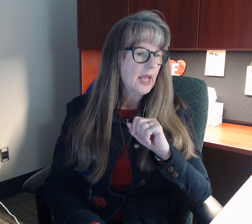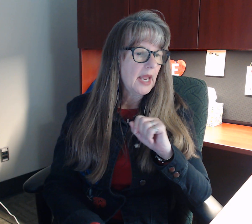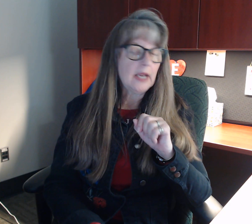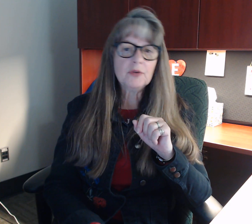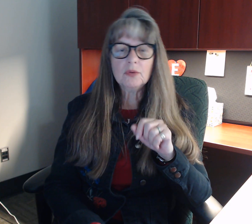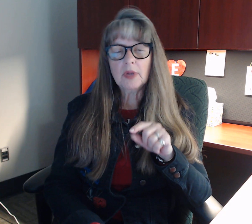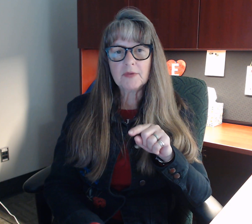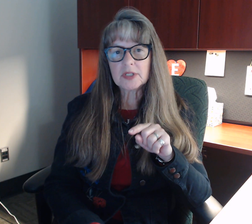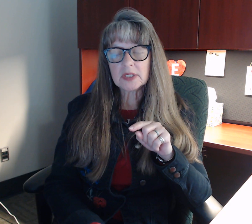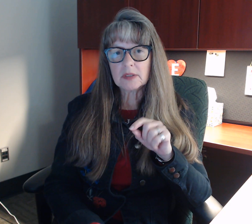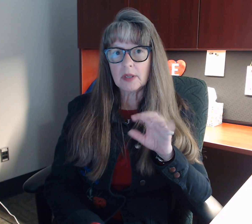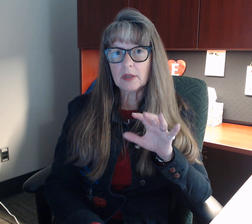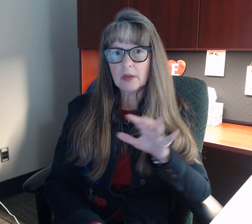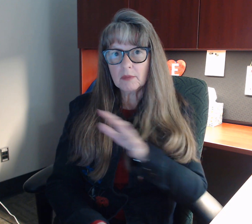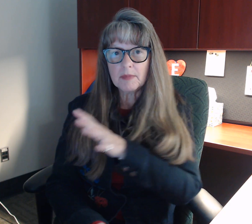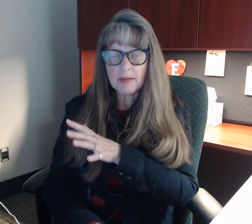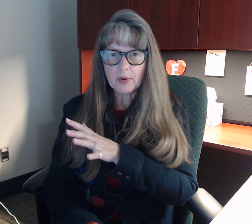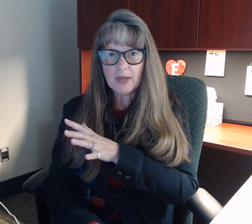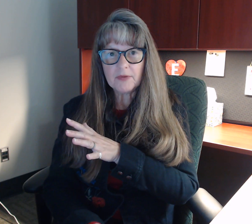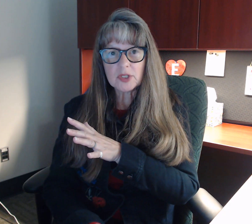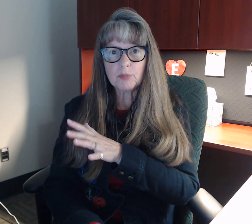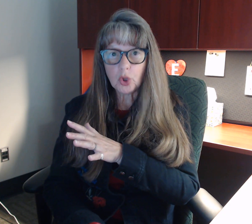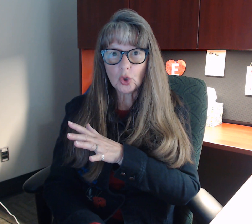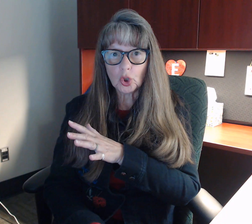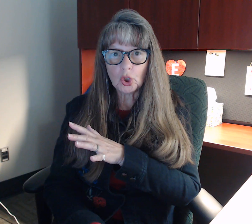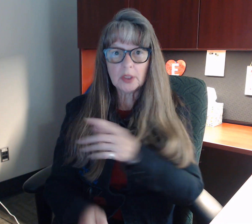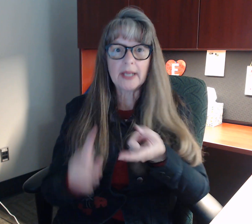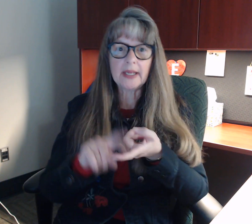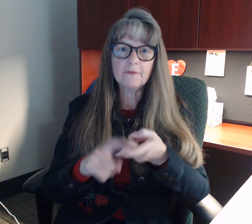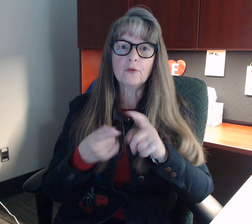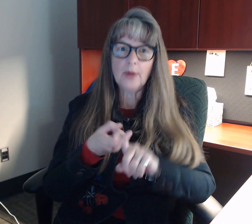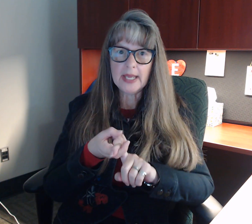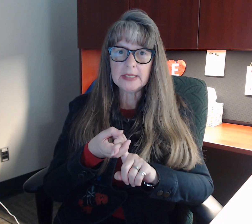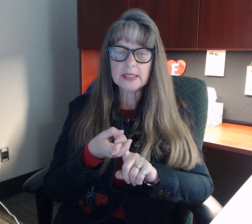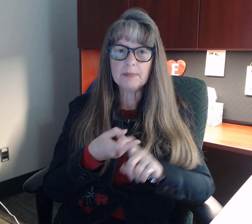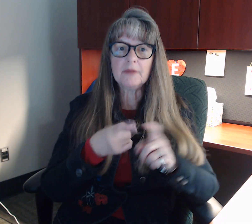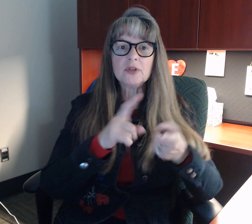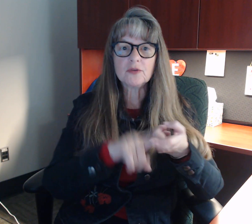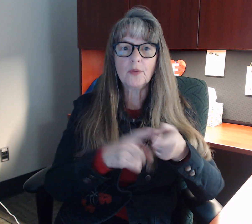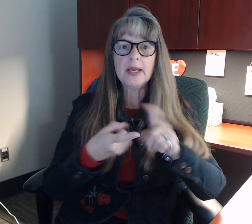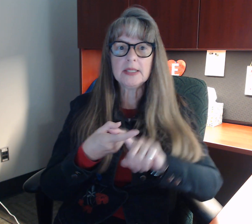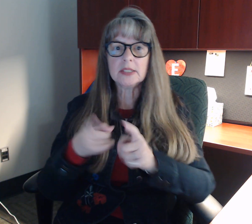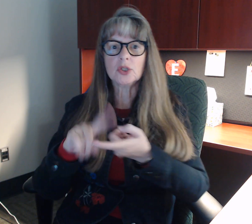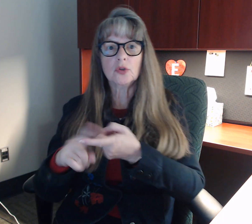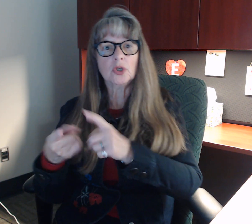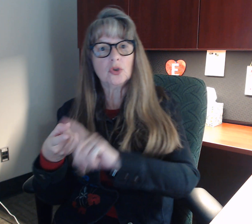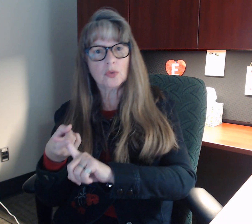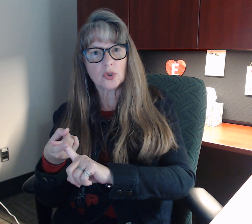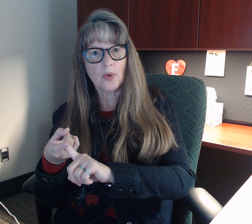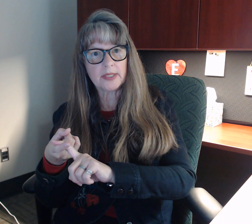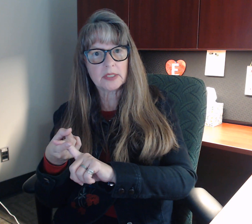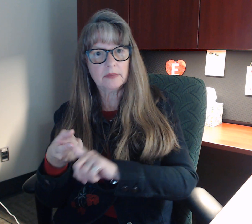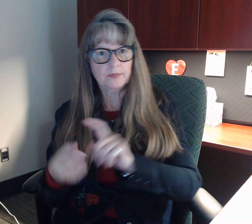And remember, if it's plural, like friend, but if it's friends, then you do it twice.